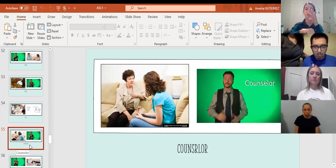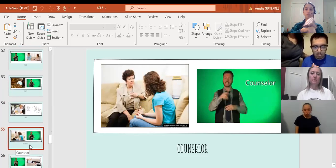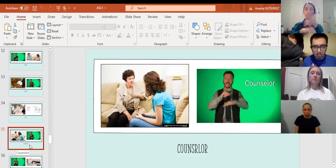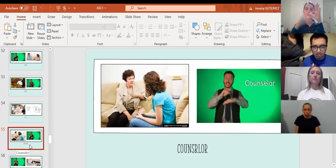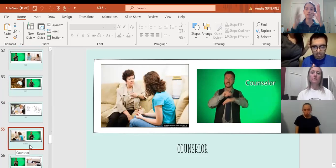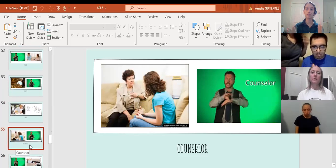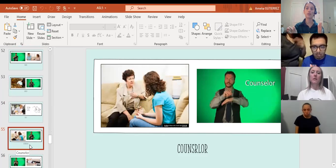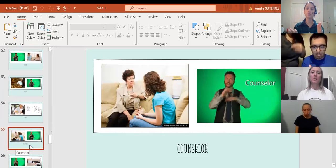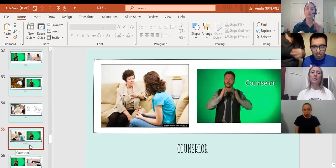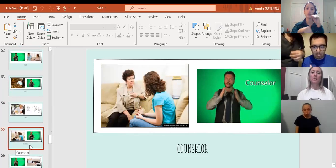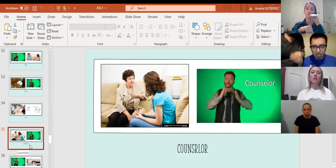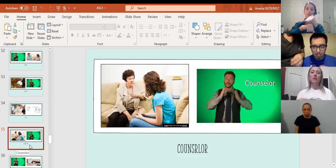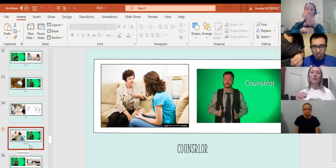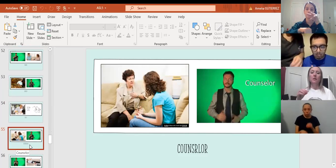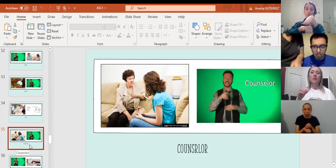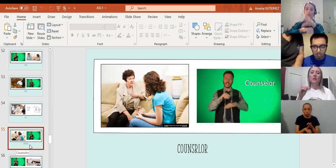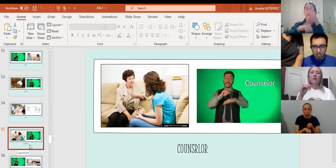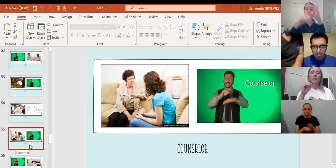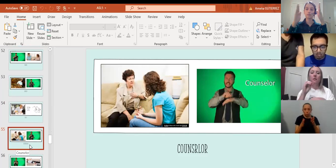Counselor, counselor.